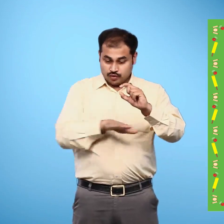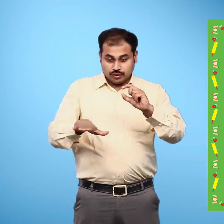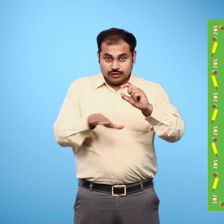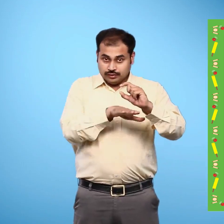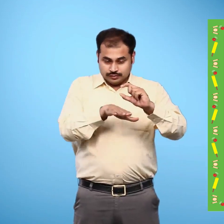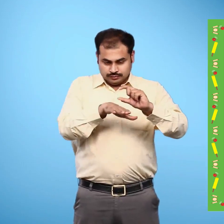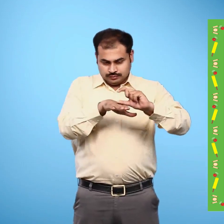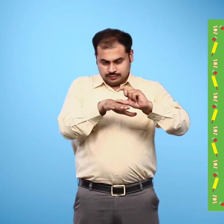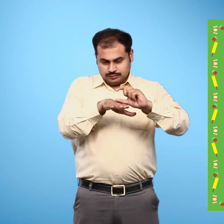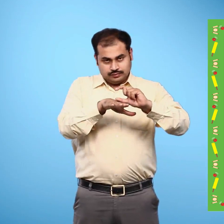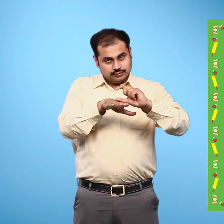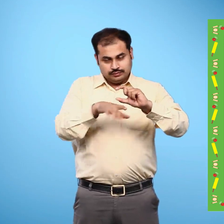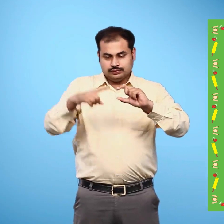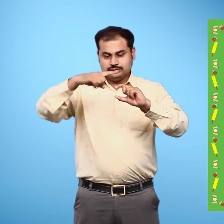with the help of left hand finger.